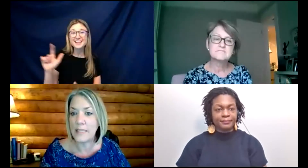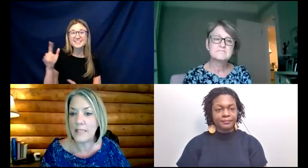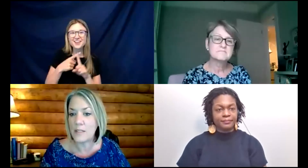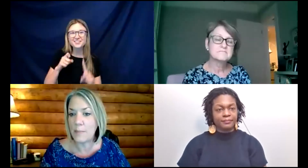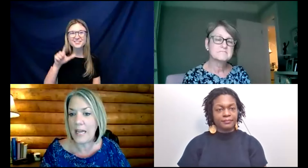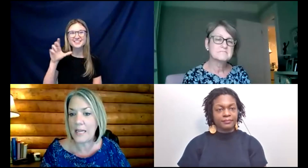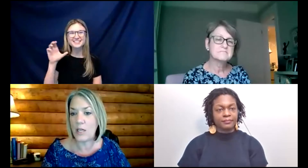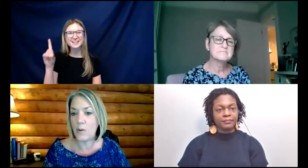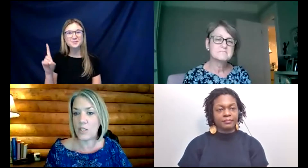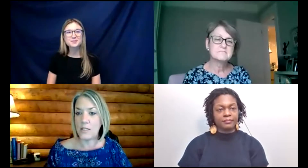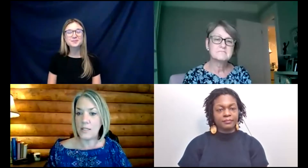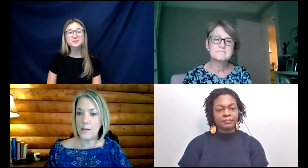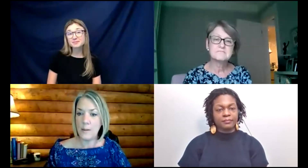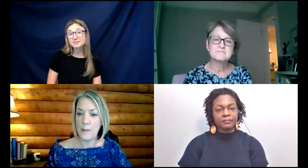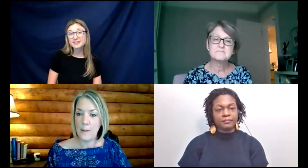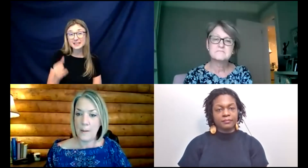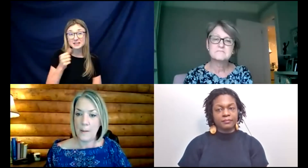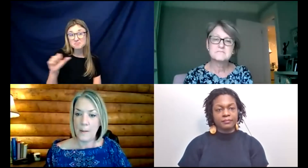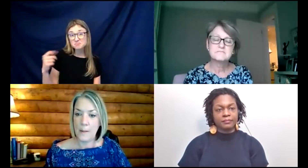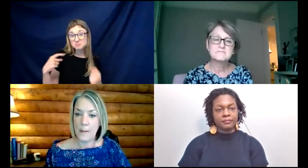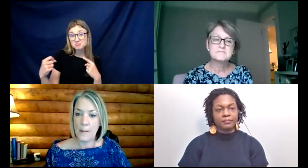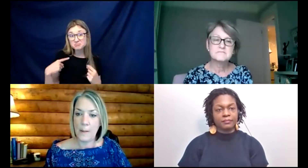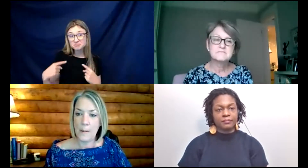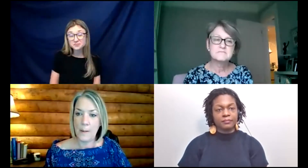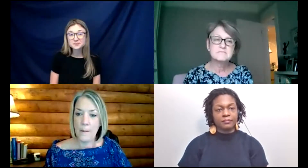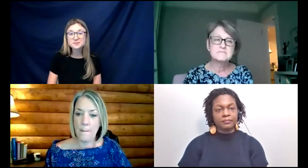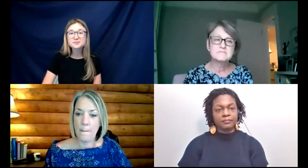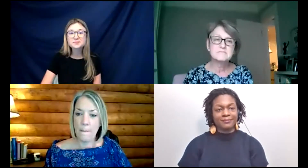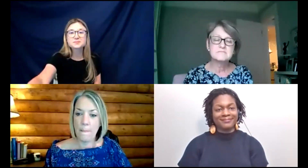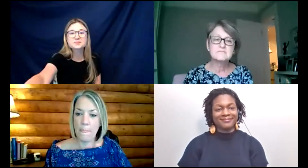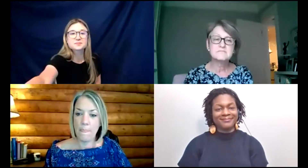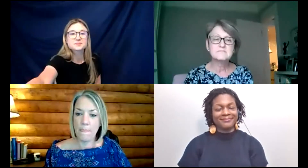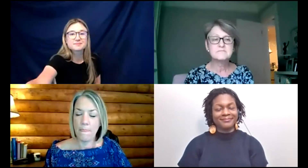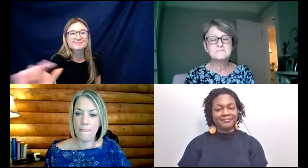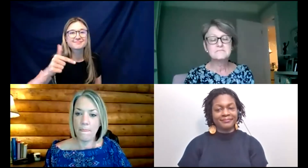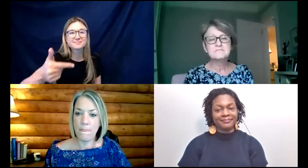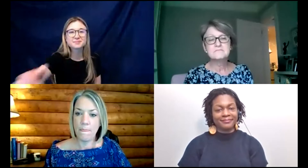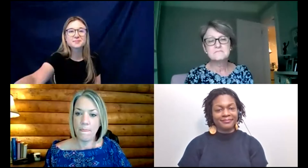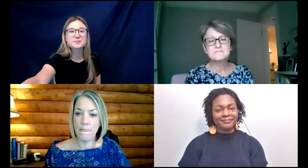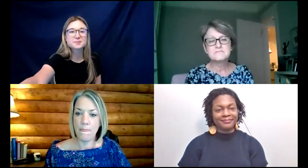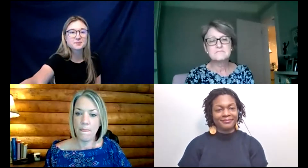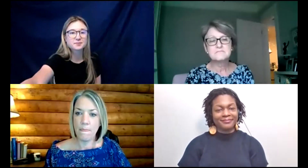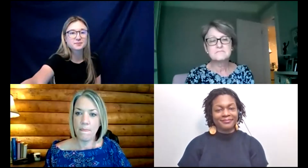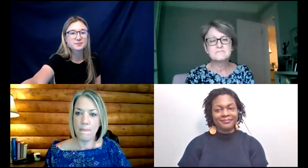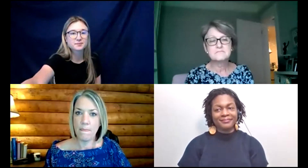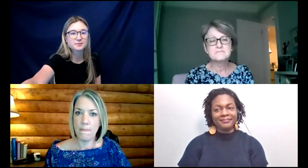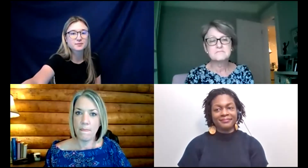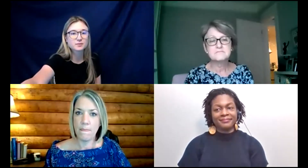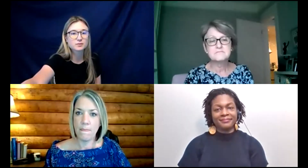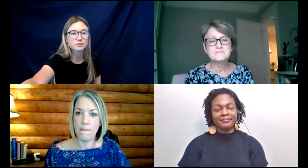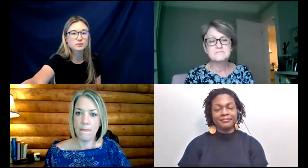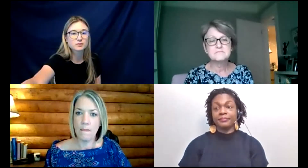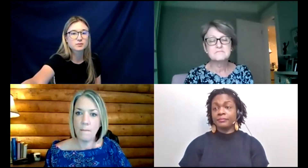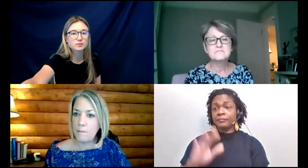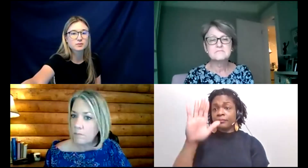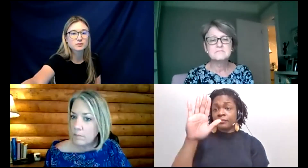commission, unless somebody has any questions. We have a hand